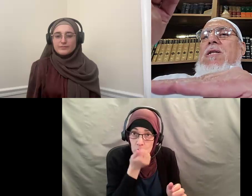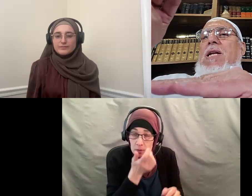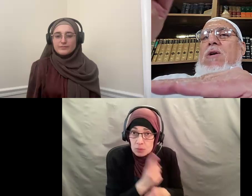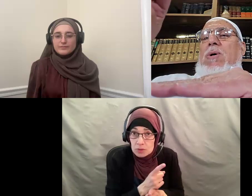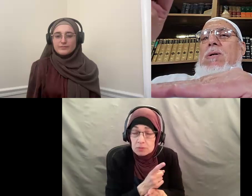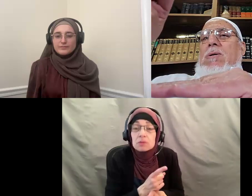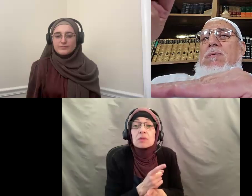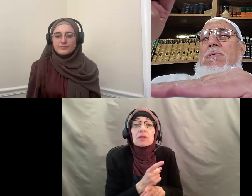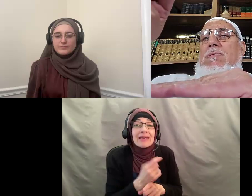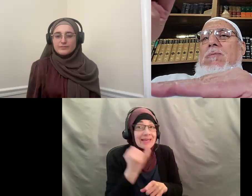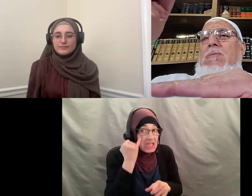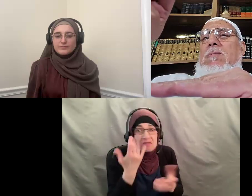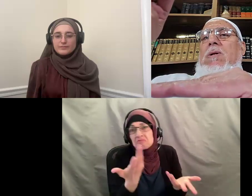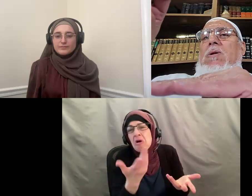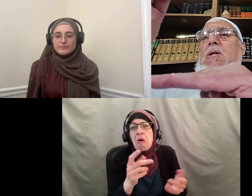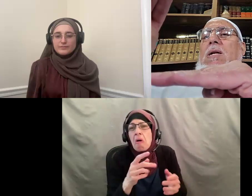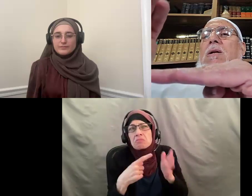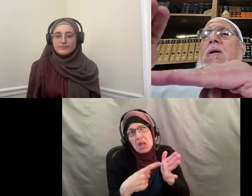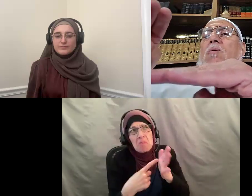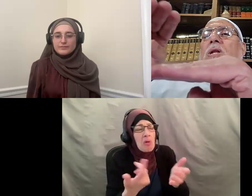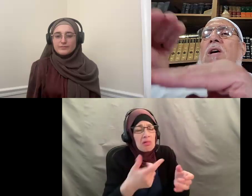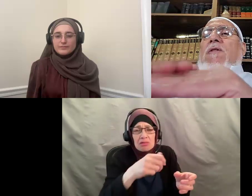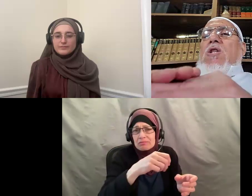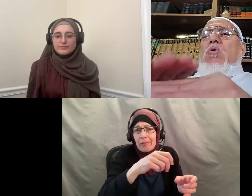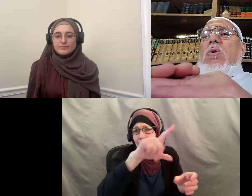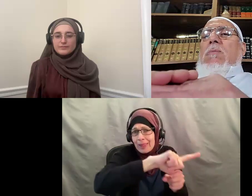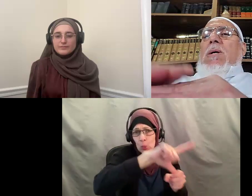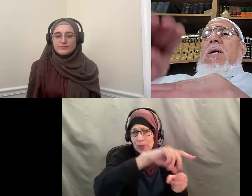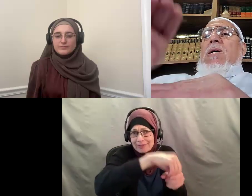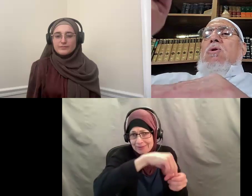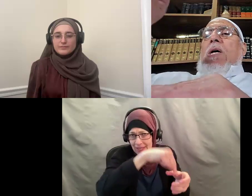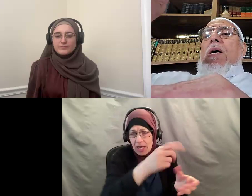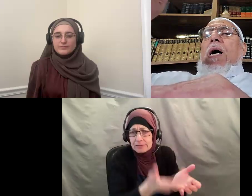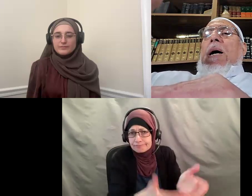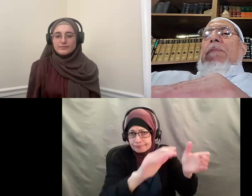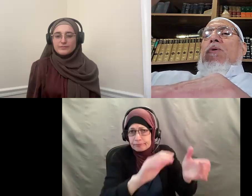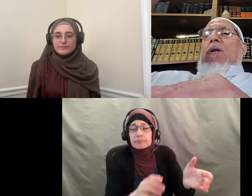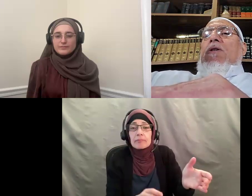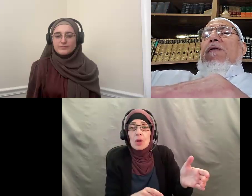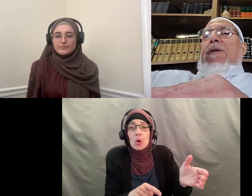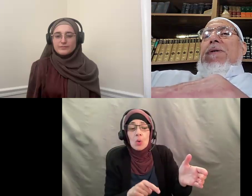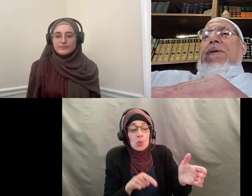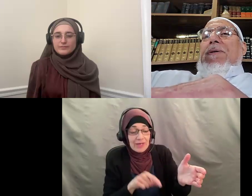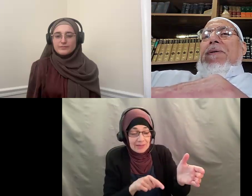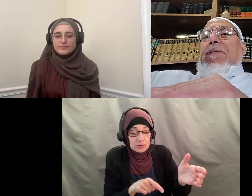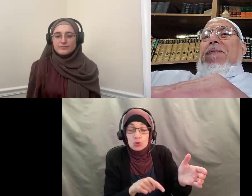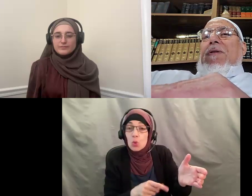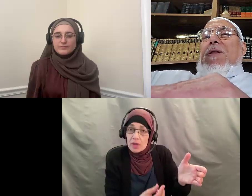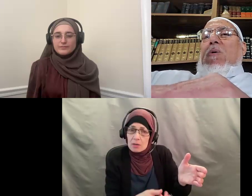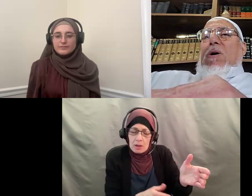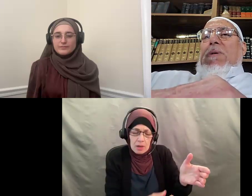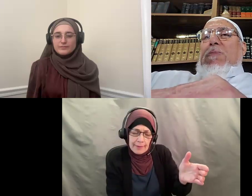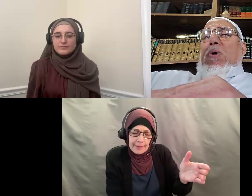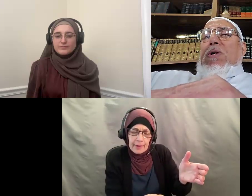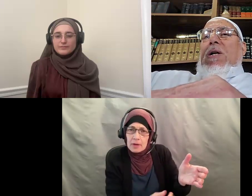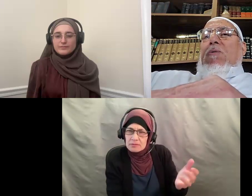if it is liquid, then whatever is warm, it goes up to the surface.